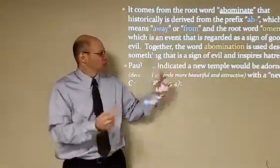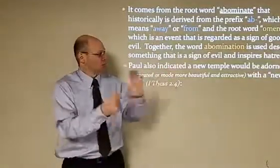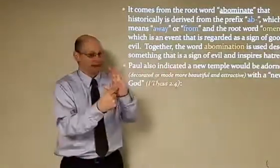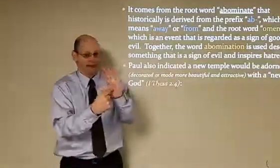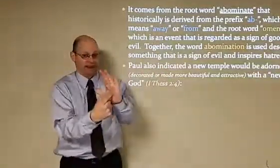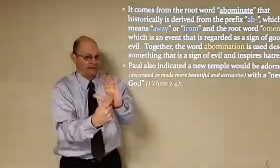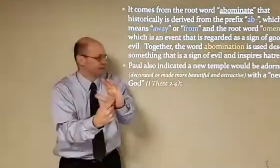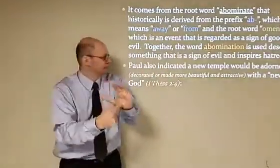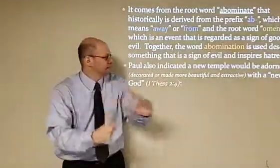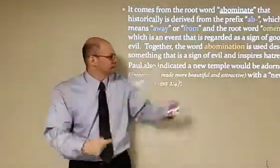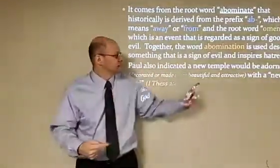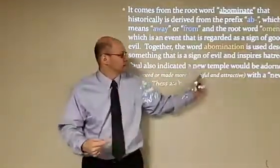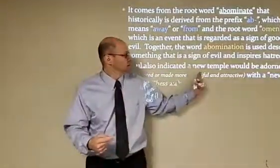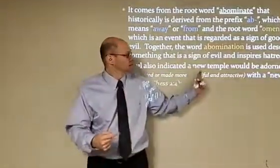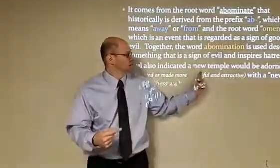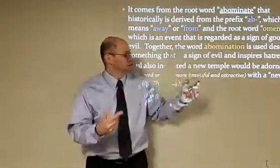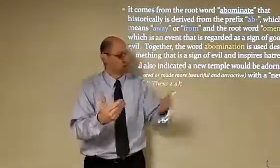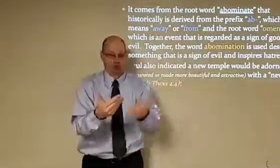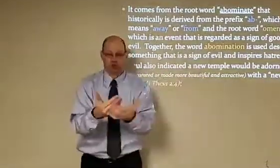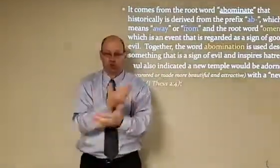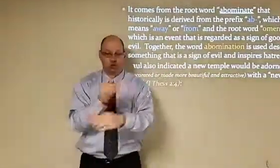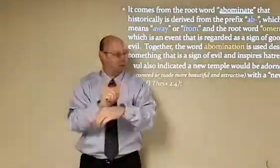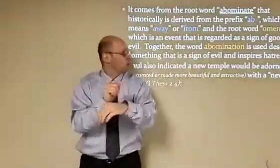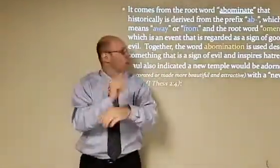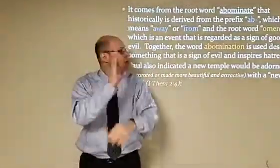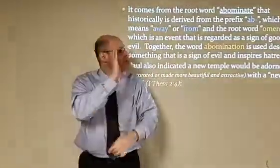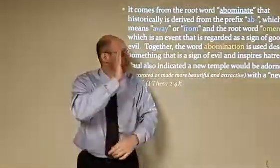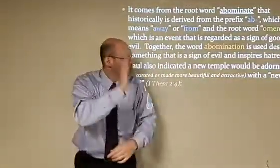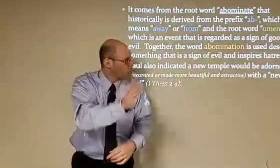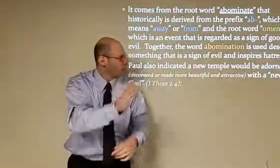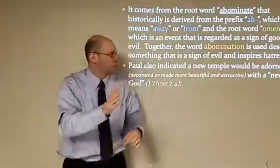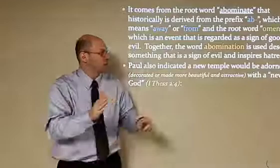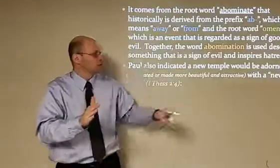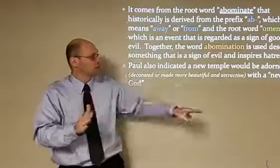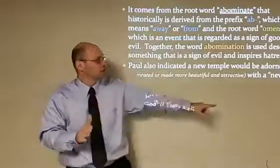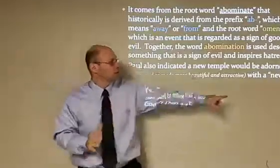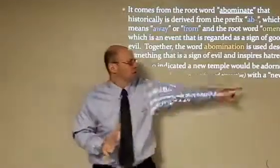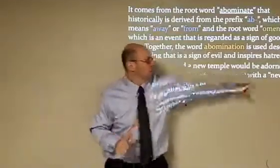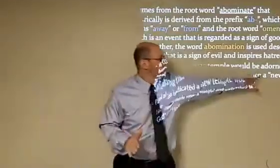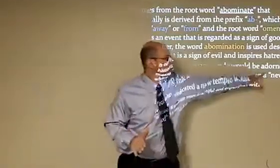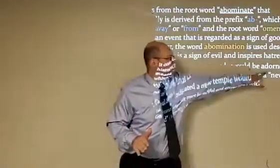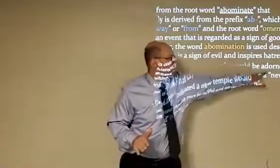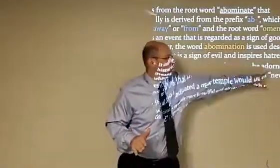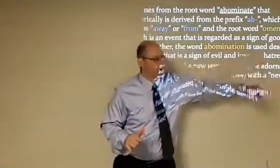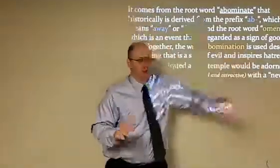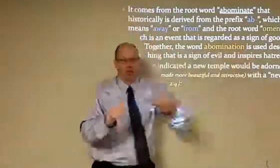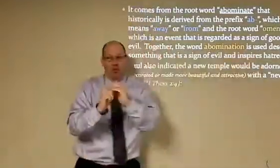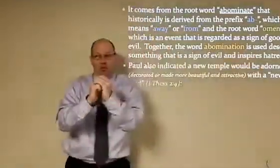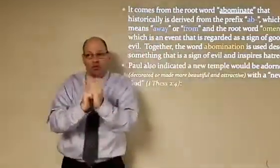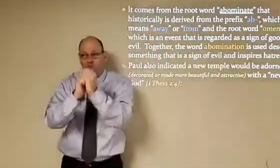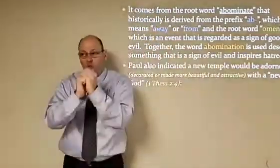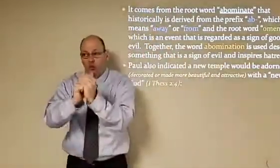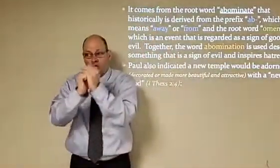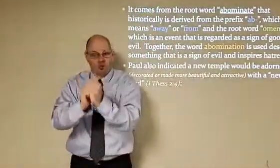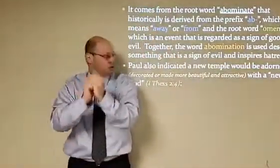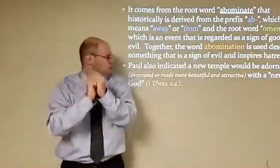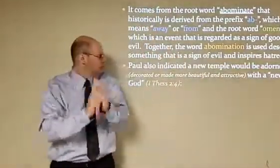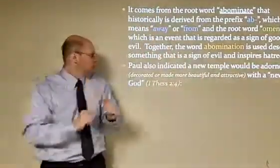Now, Paul indicated a new temple would be adorned, or a